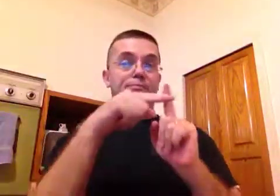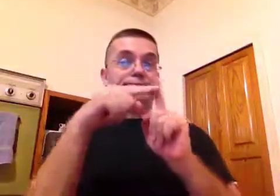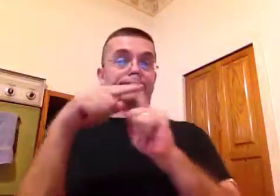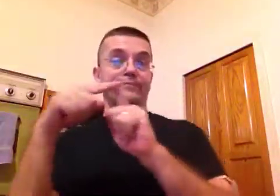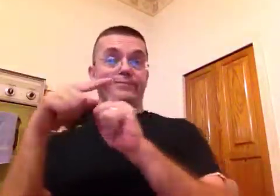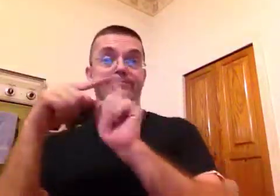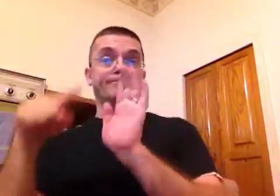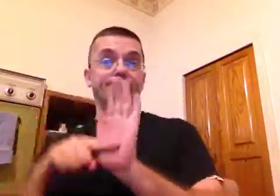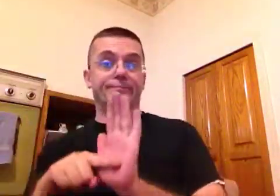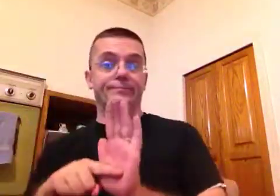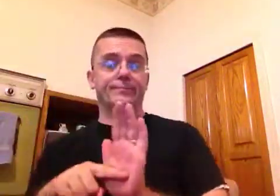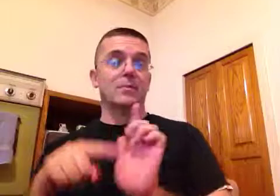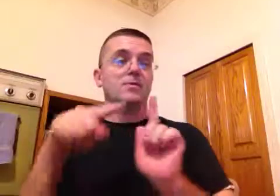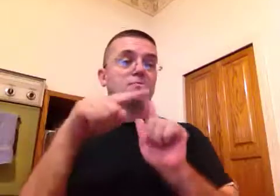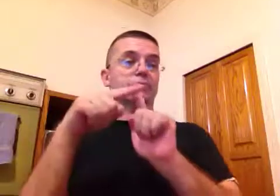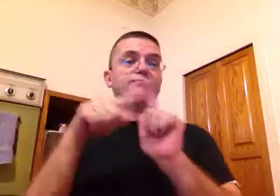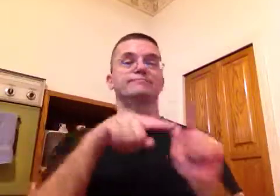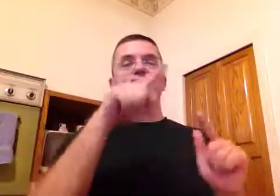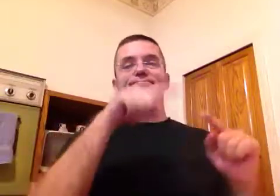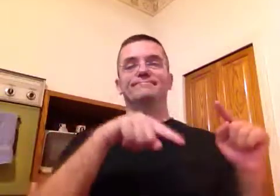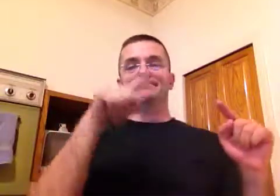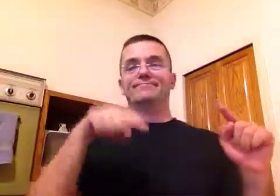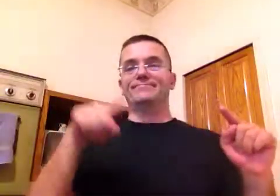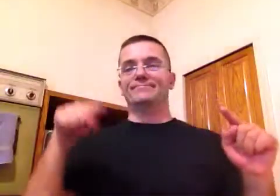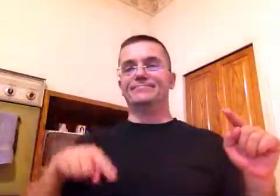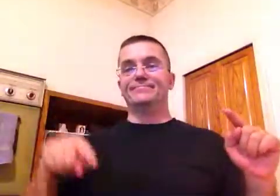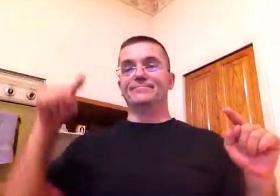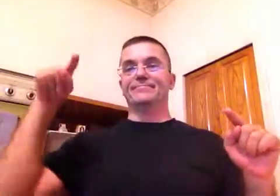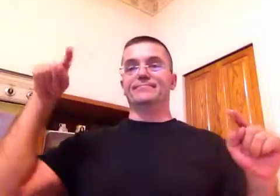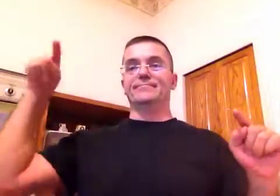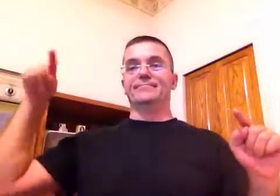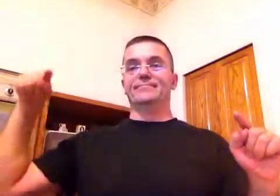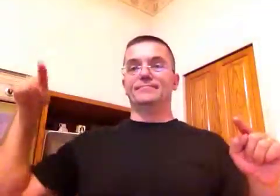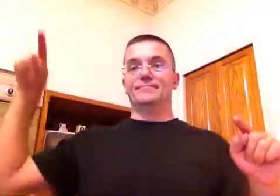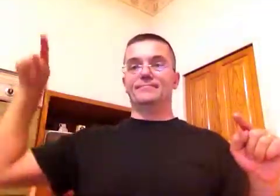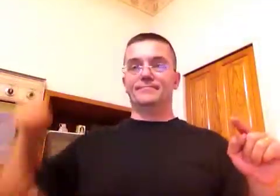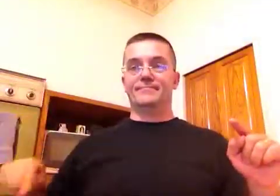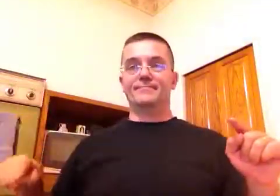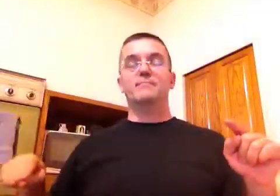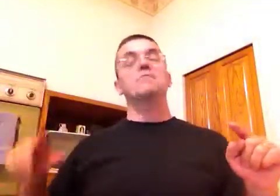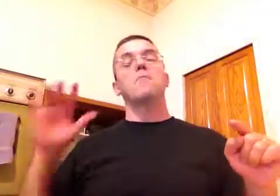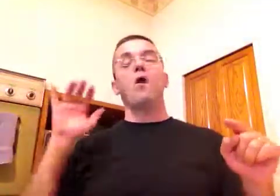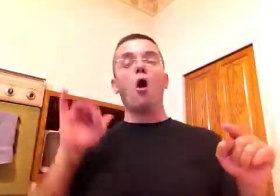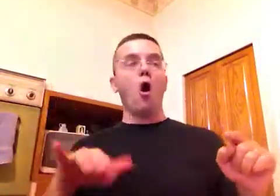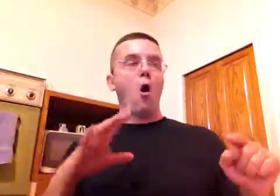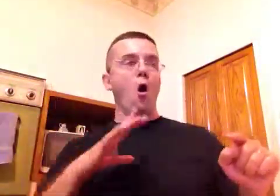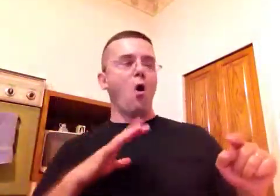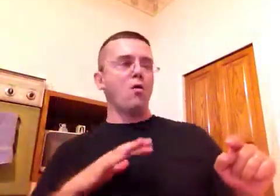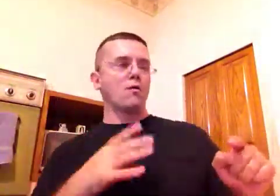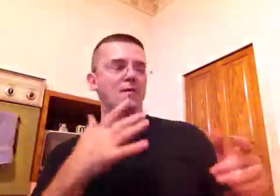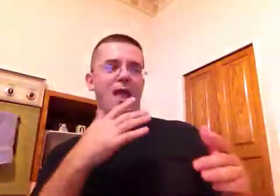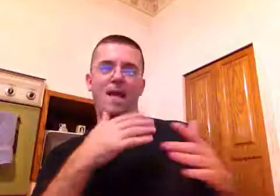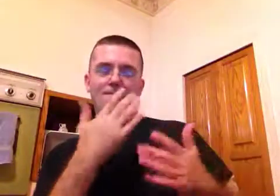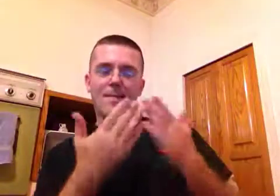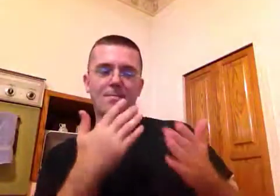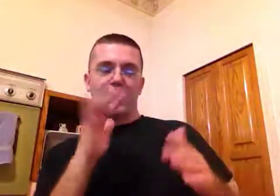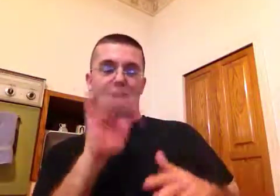whatever. And you can look at your averages, and then that gives you some comfort as to, what it's going to do. Because I got to tell you,